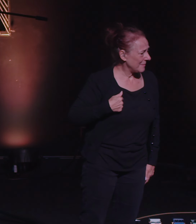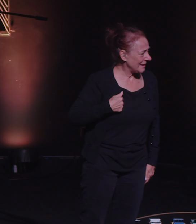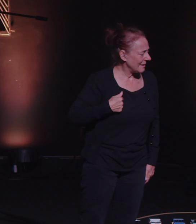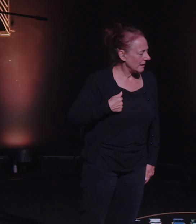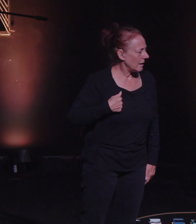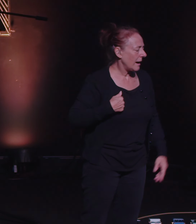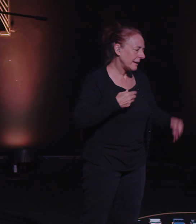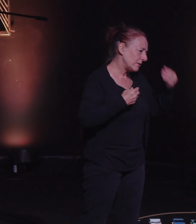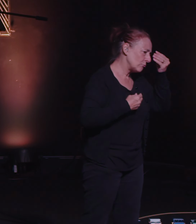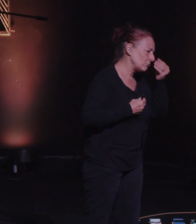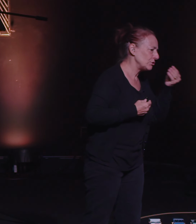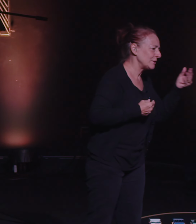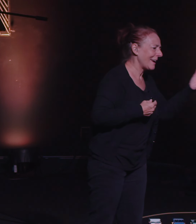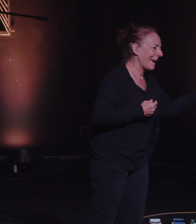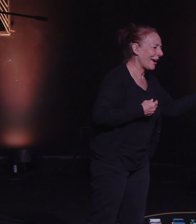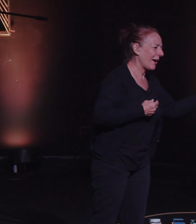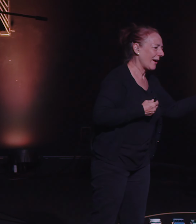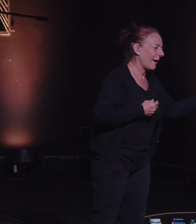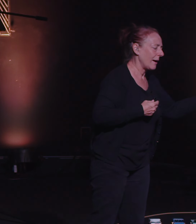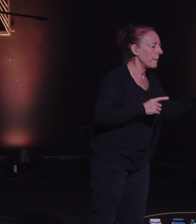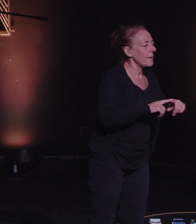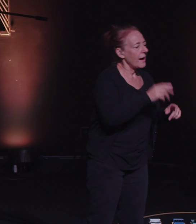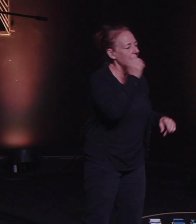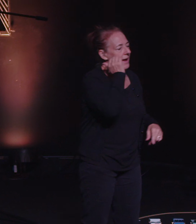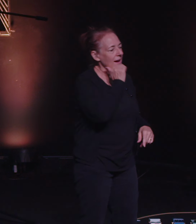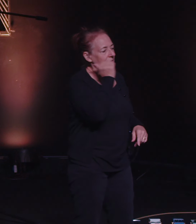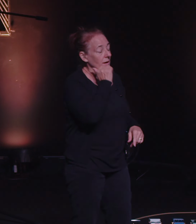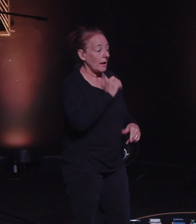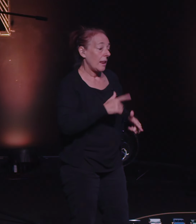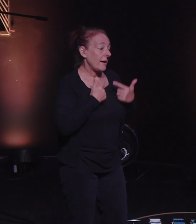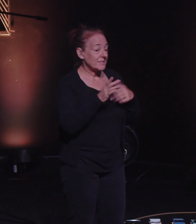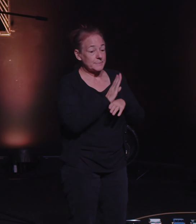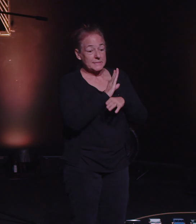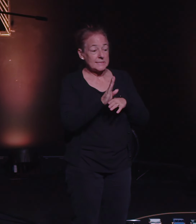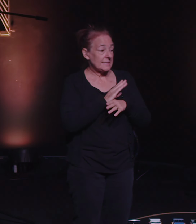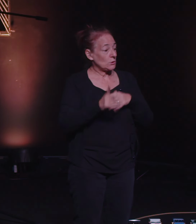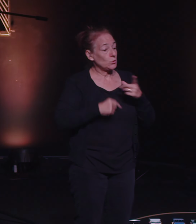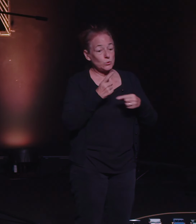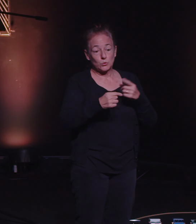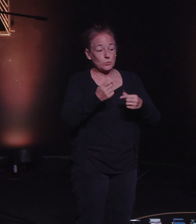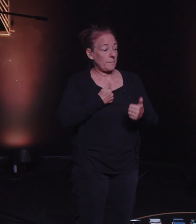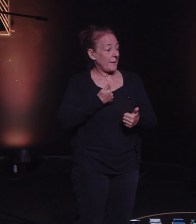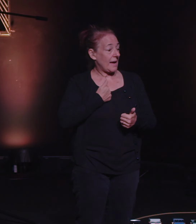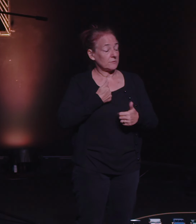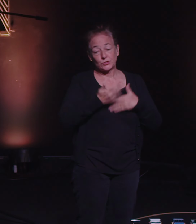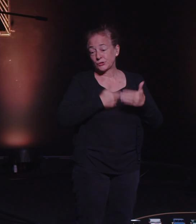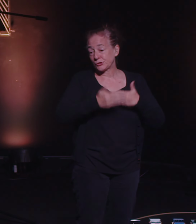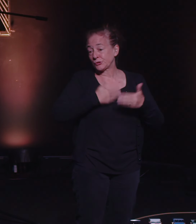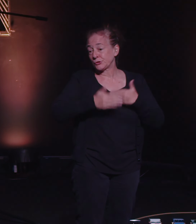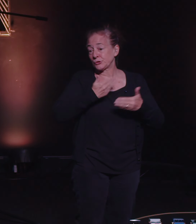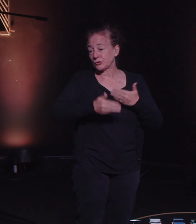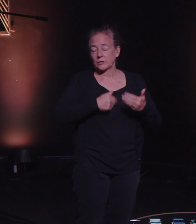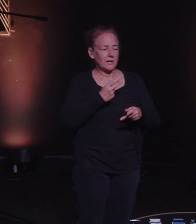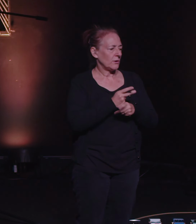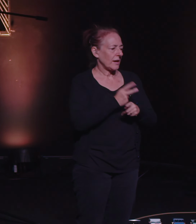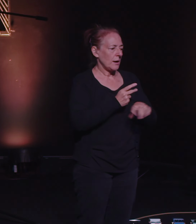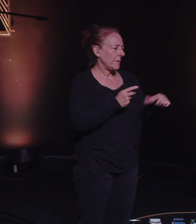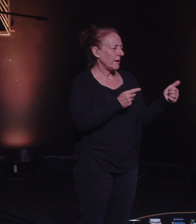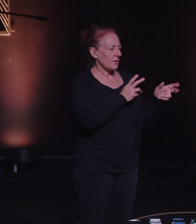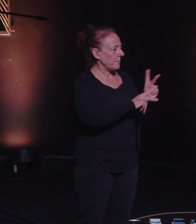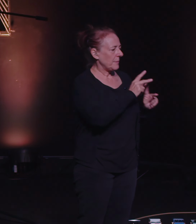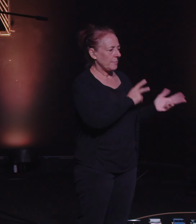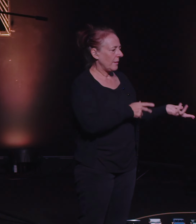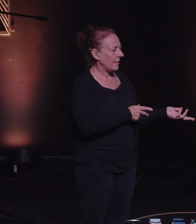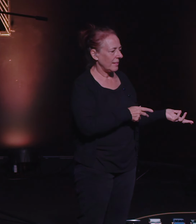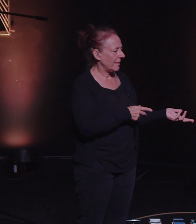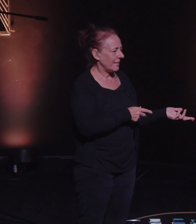But I have to remember every day, because life is busy, and most people don't care about other people, or most